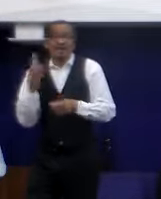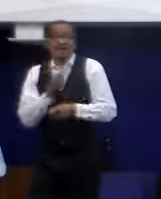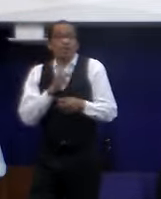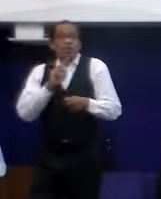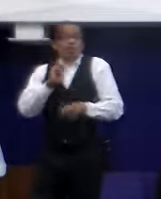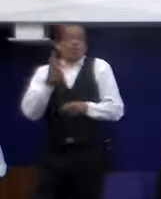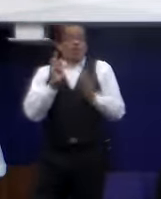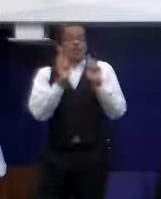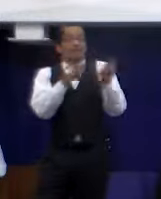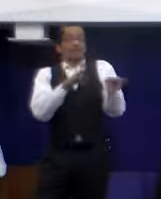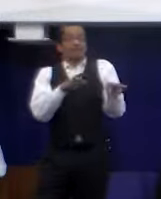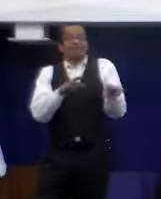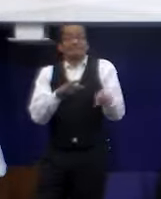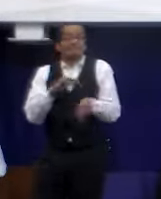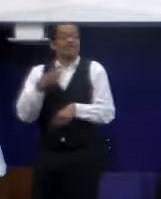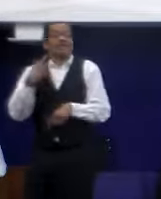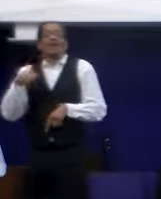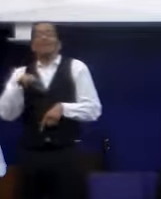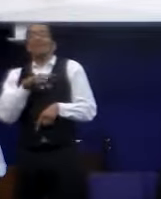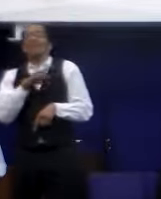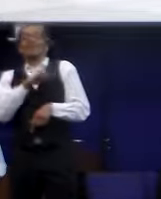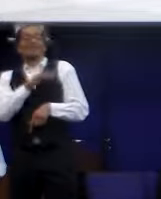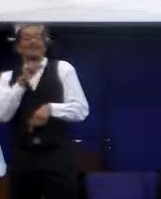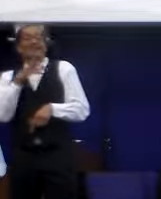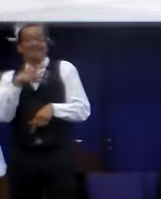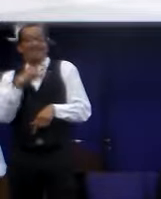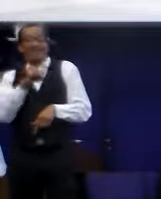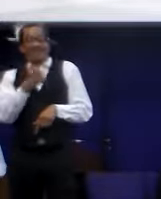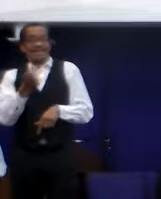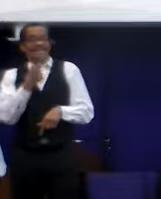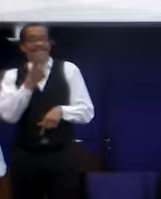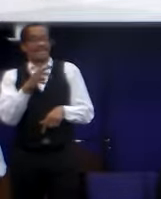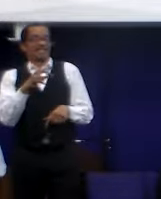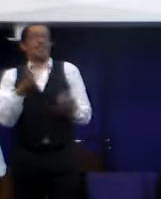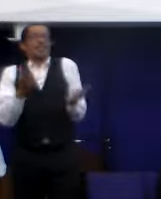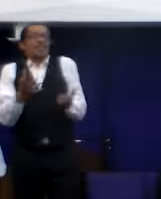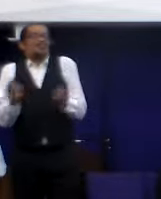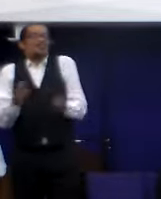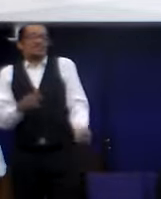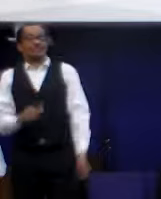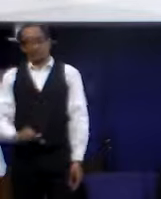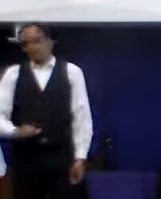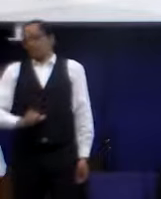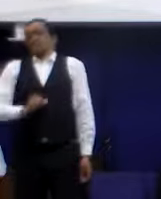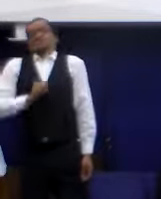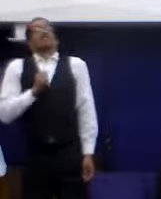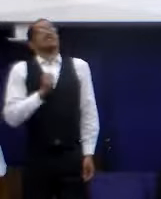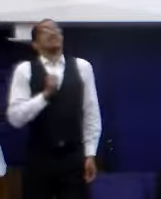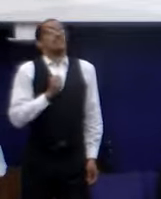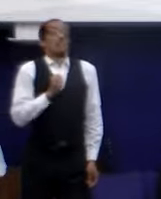can't stand direction. We don't want nobody to tell us what to do. You know? We got that pride about it. You can't tell me what